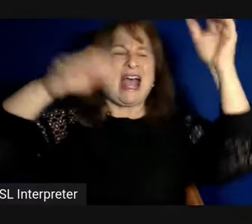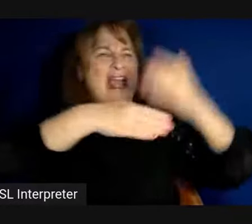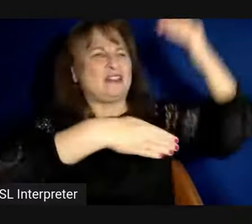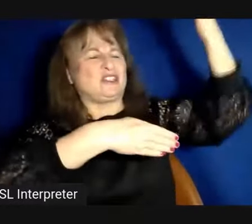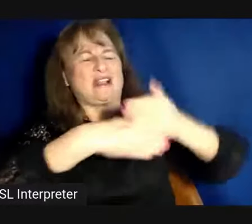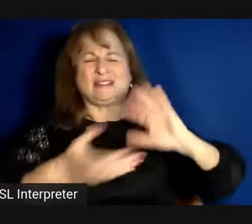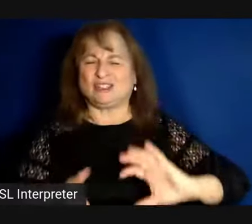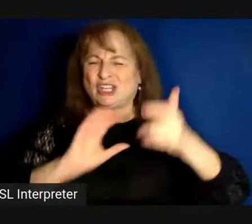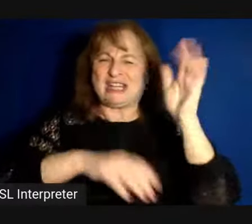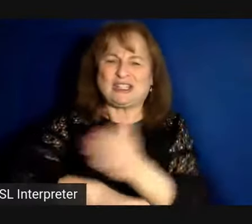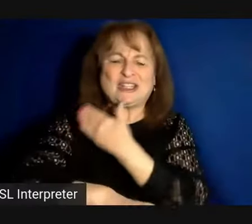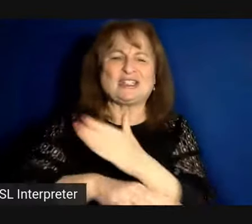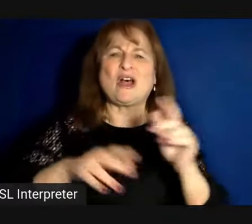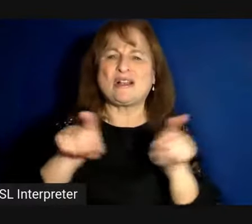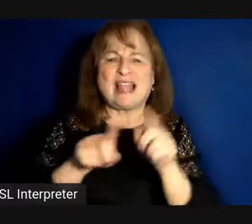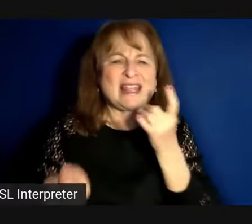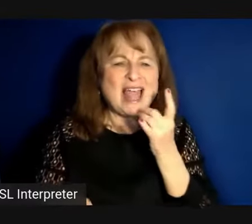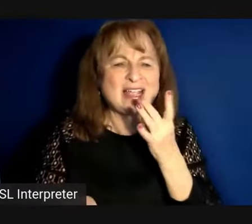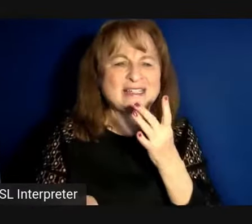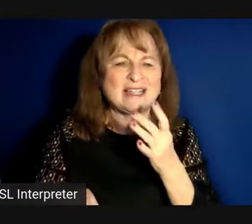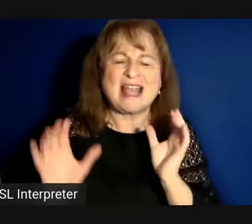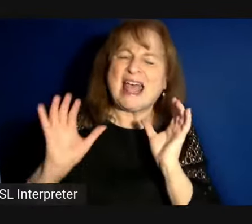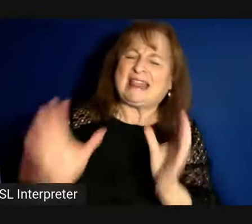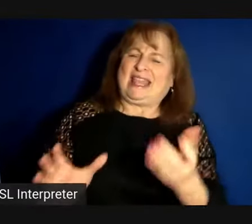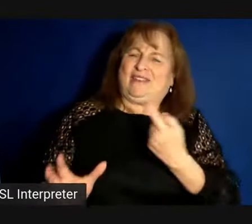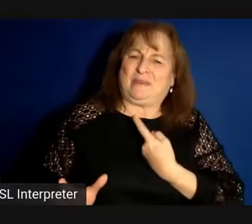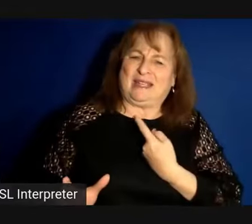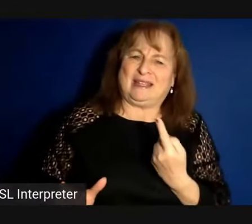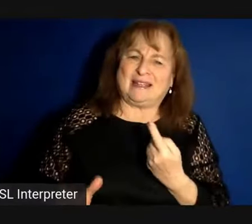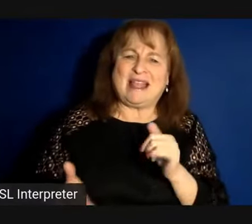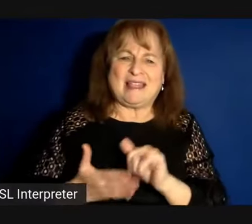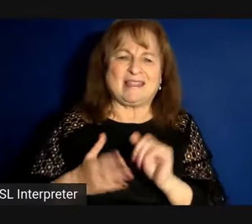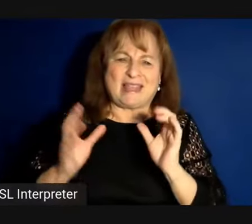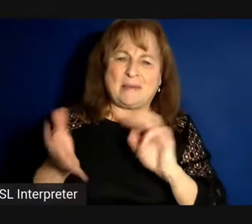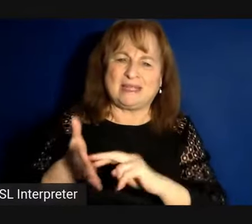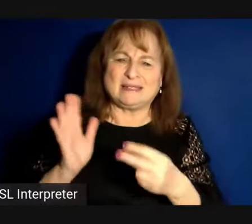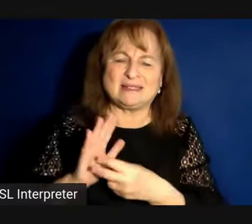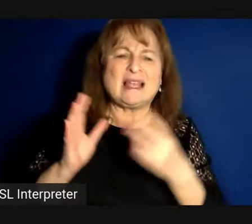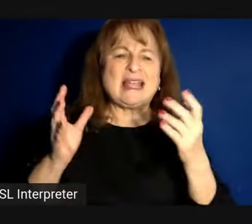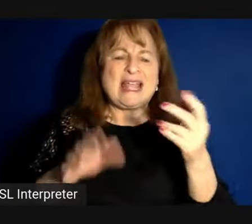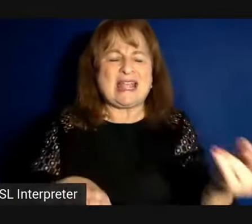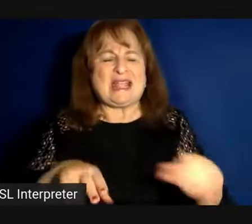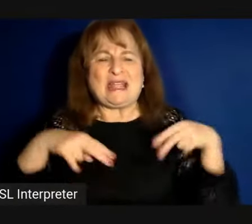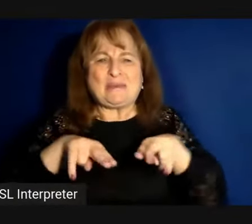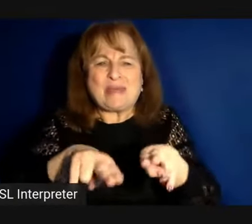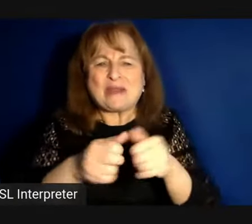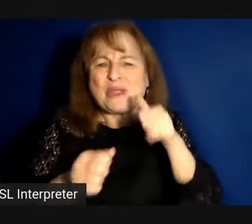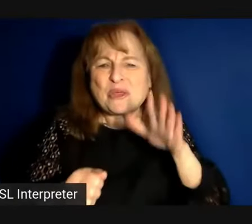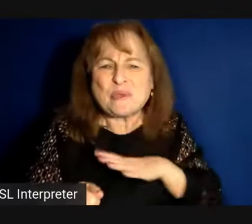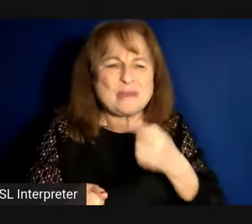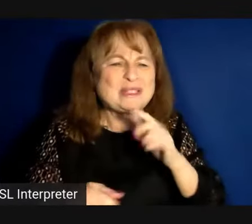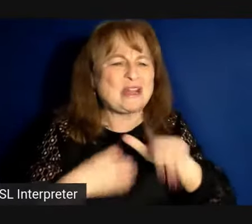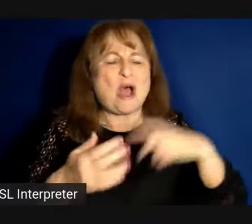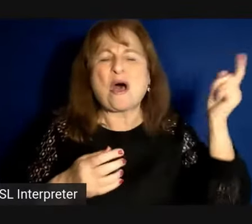song a staff of light leave me that me in bed with the woman who said all the